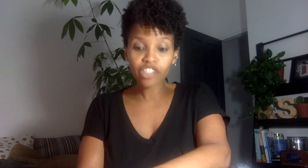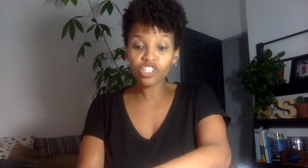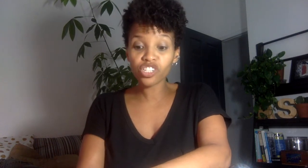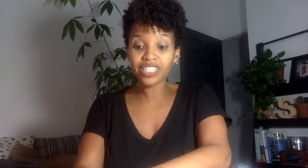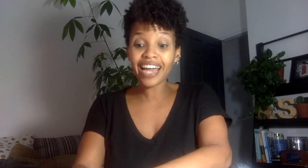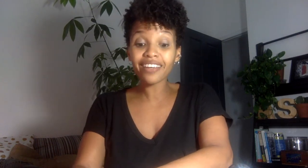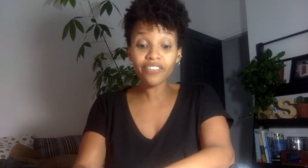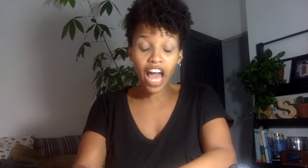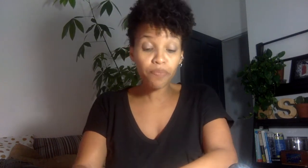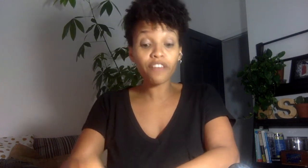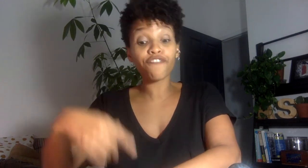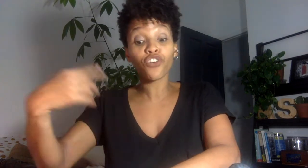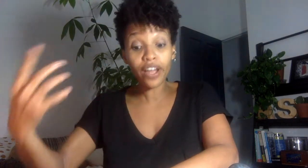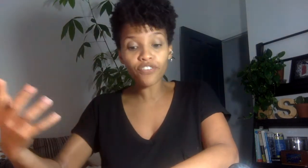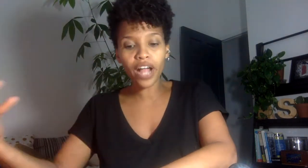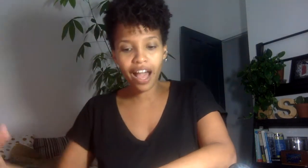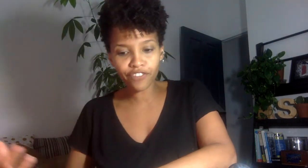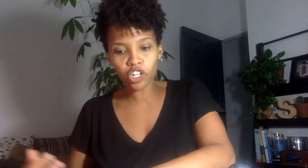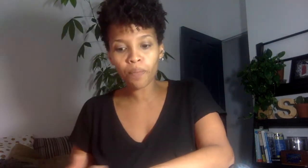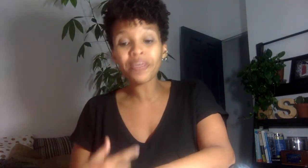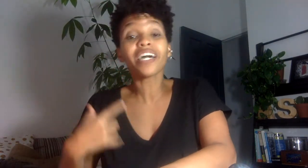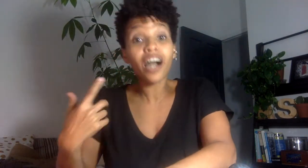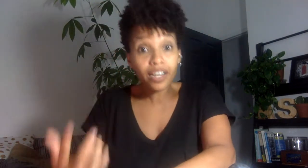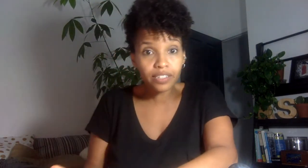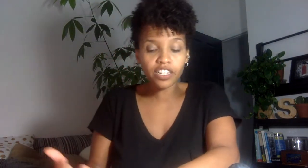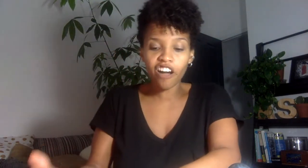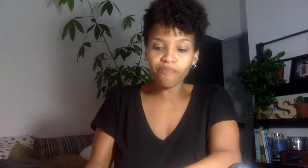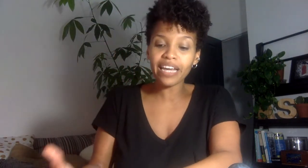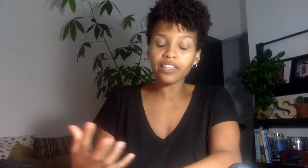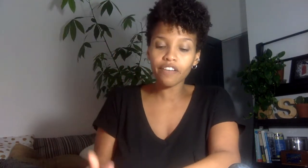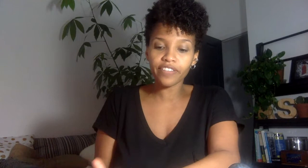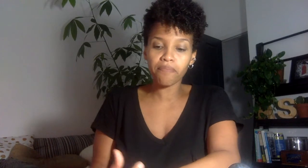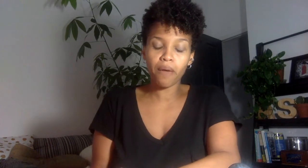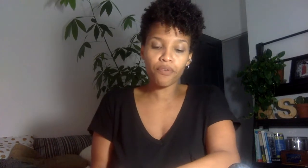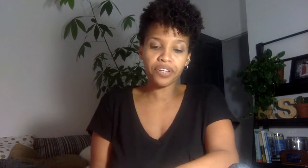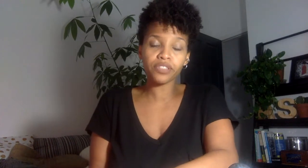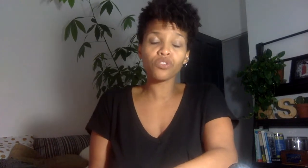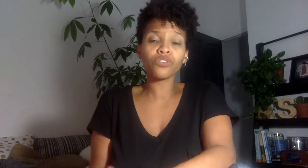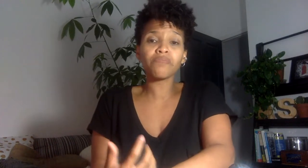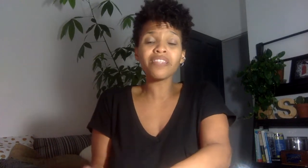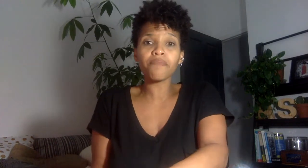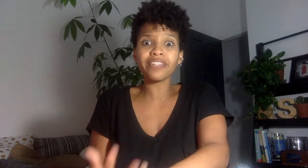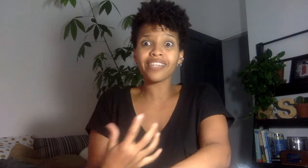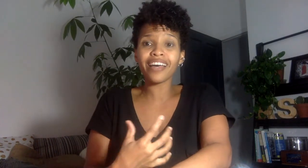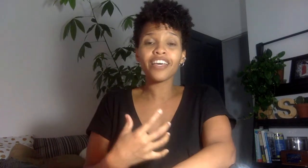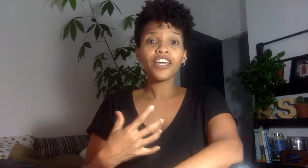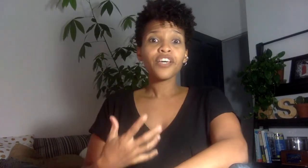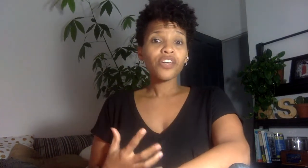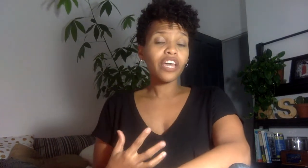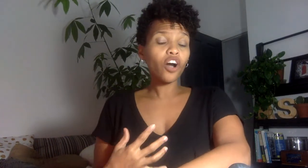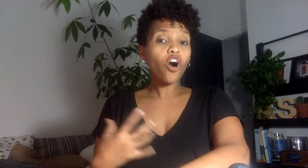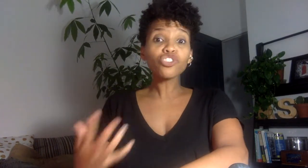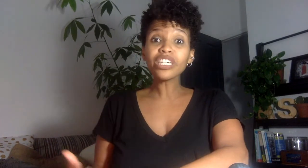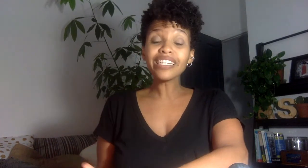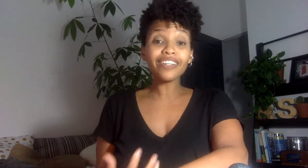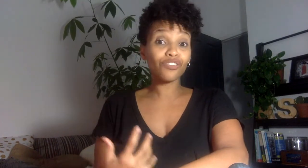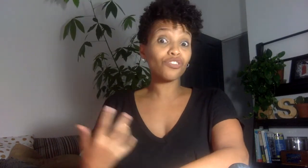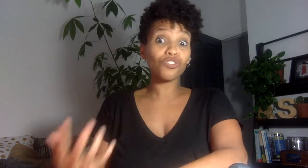she says, I can live happily forever after because of my lovely memories. And so to me, that means that all she needs to